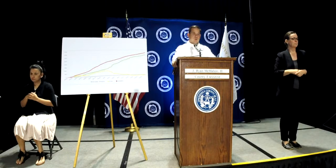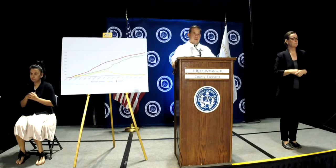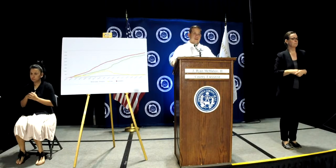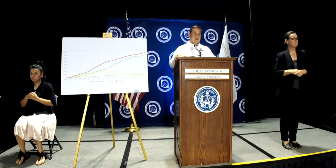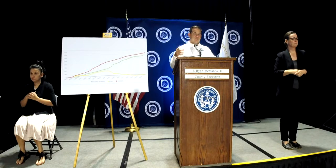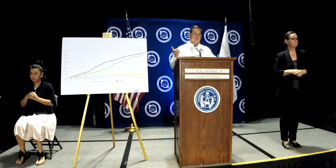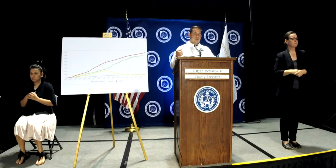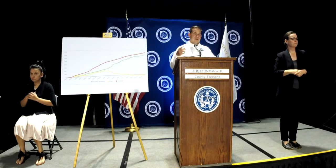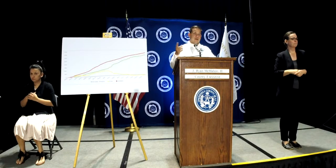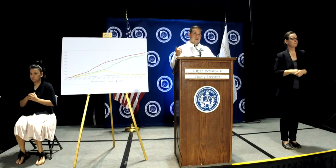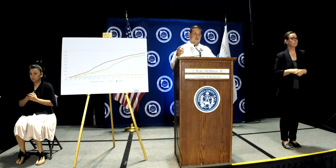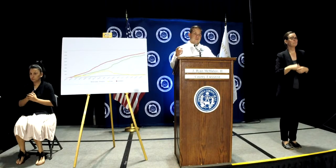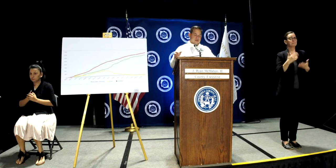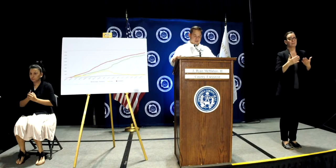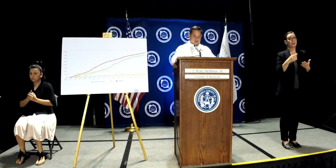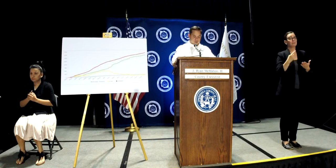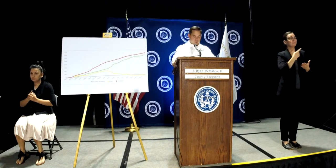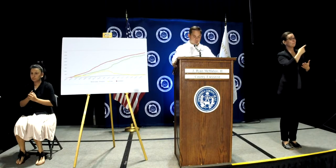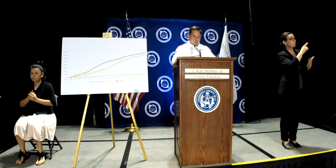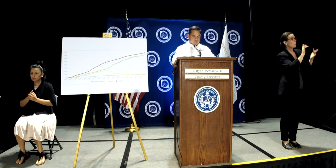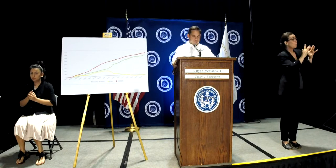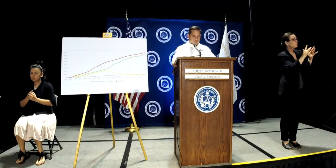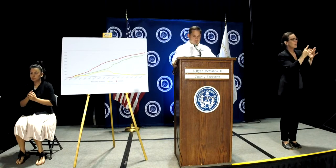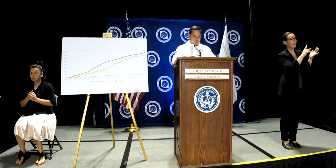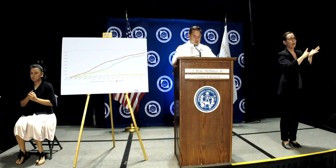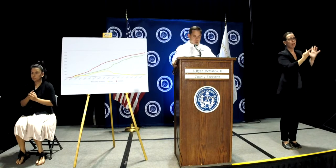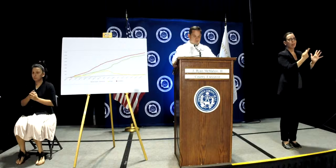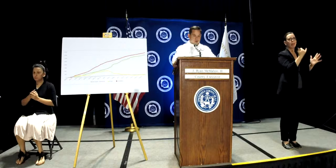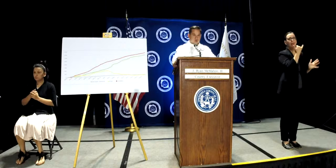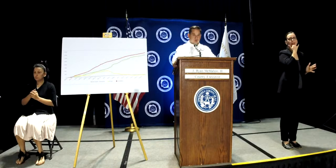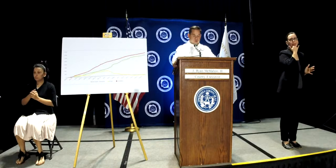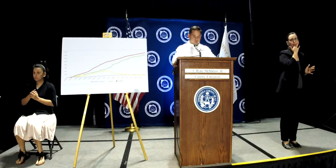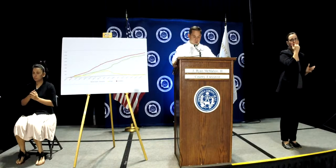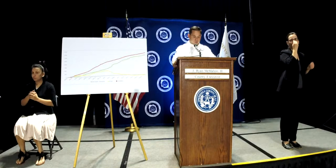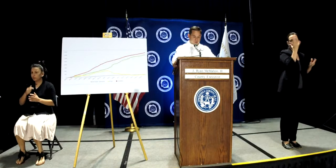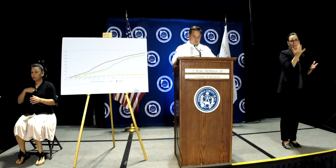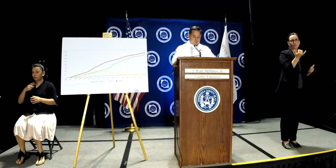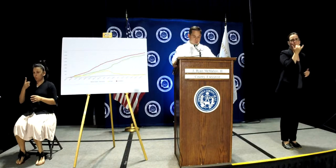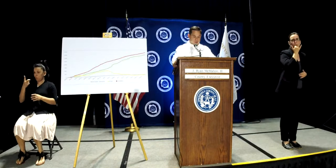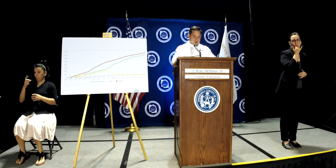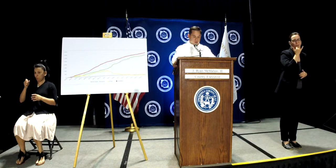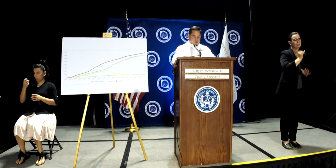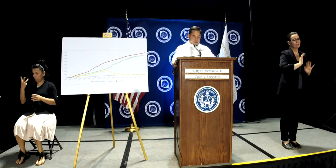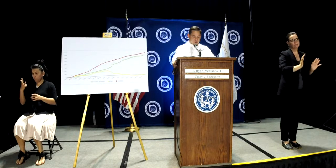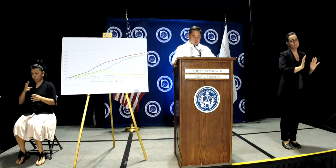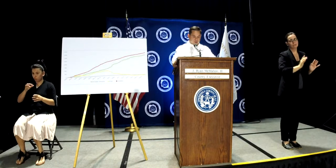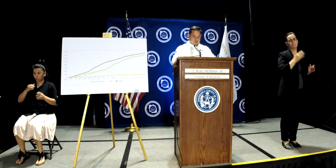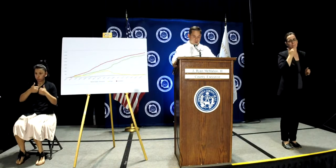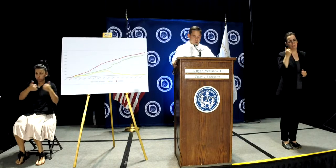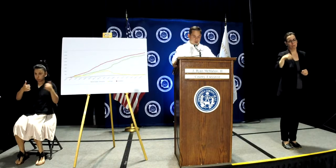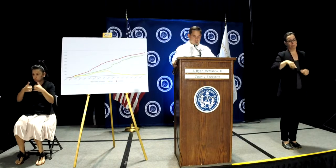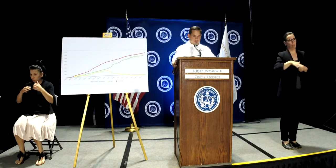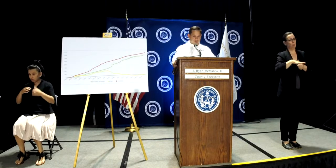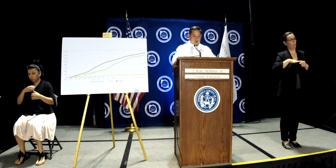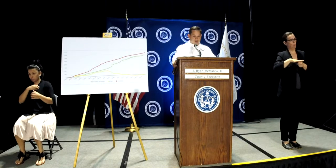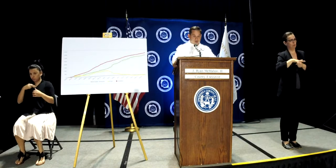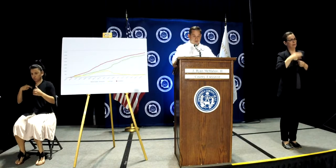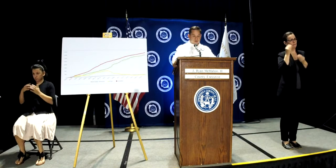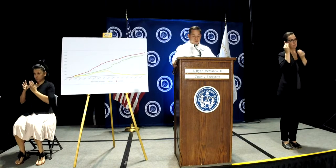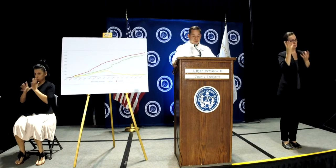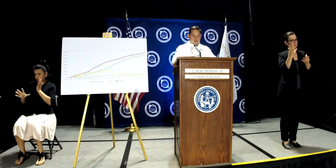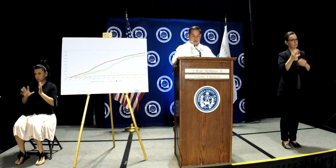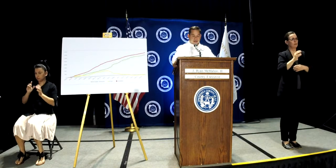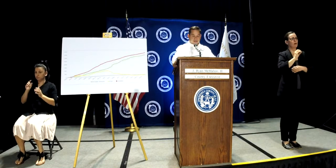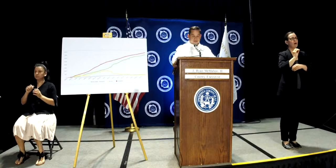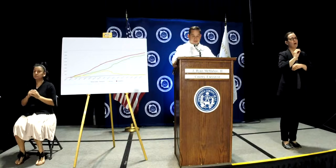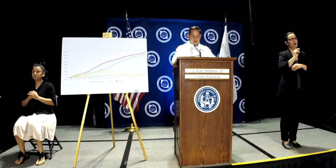people who are waiting a negative test that get reported. So very close, but we have the most accurate data related to our county. In